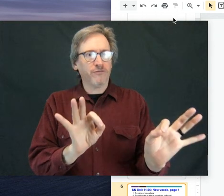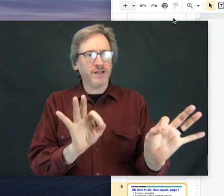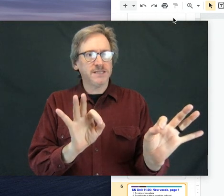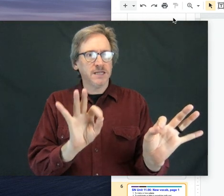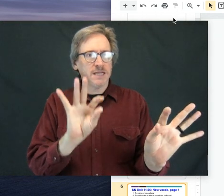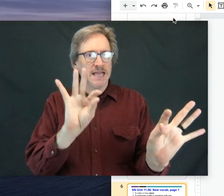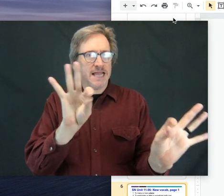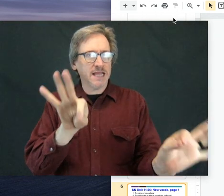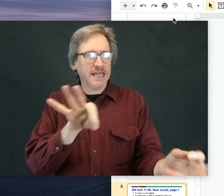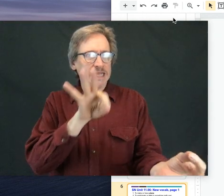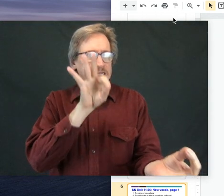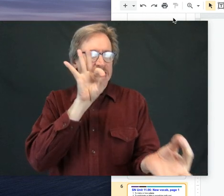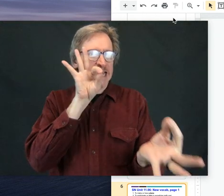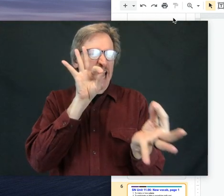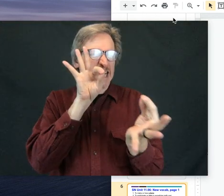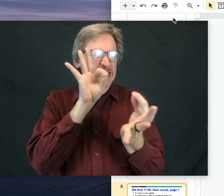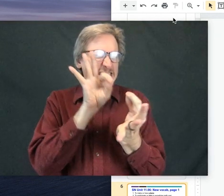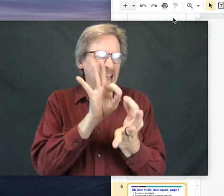Perfect,